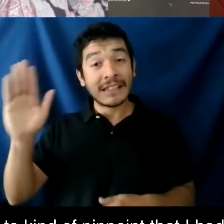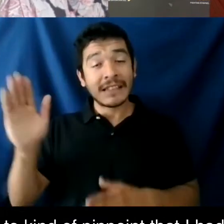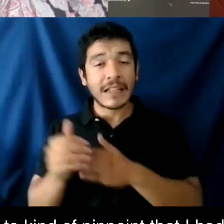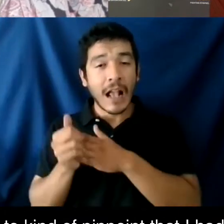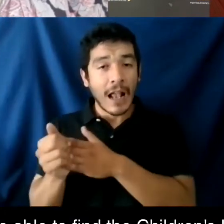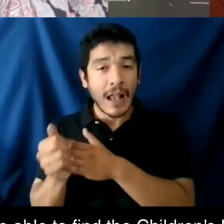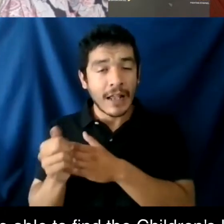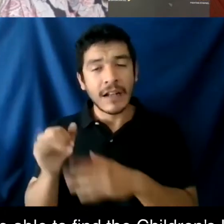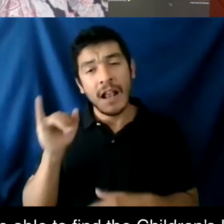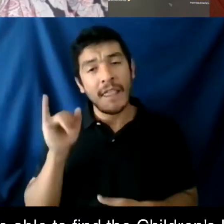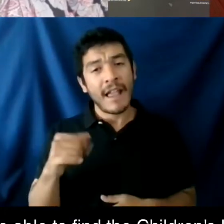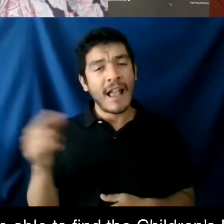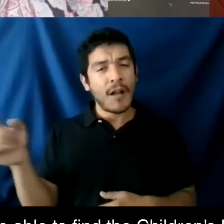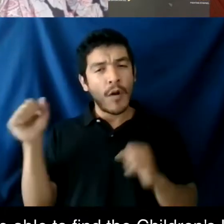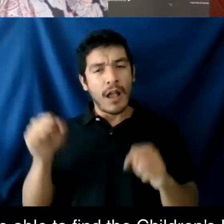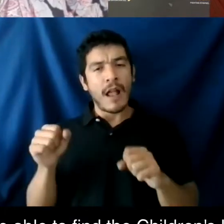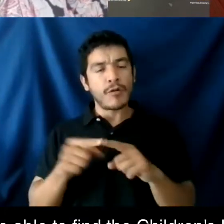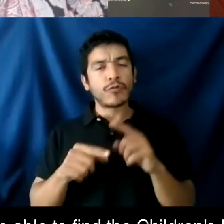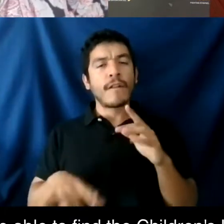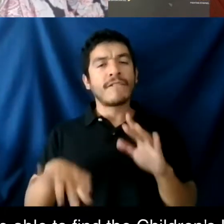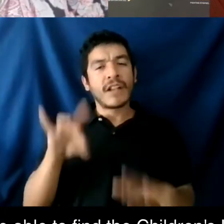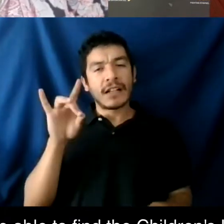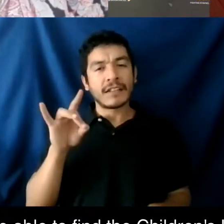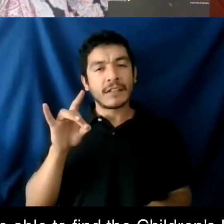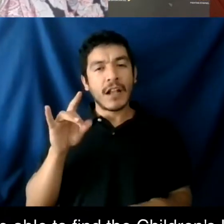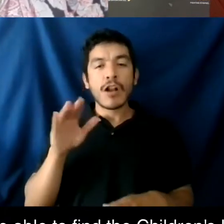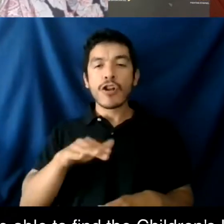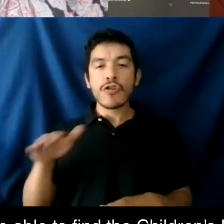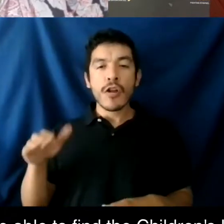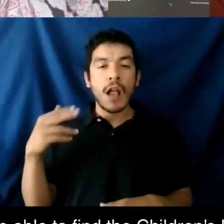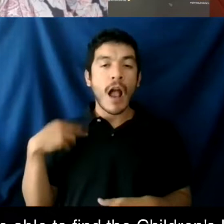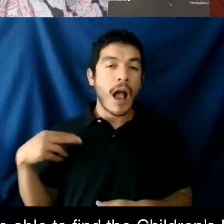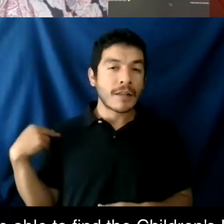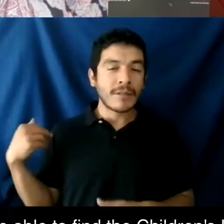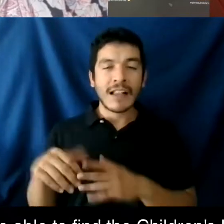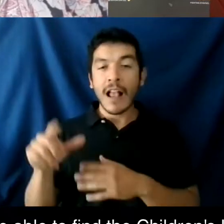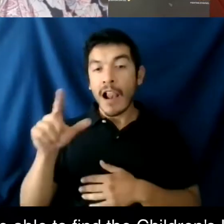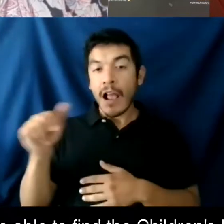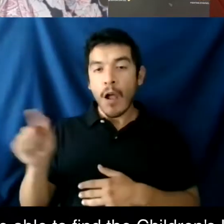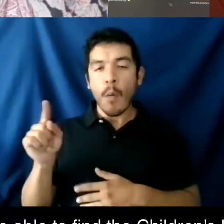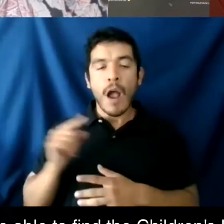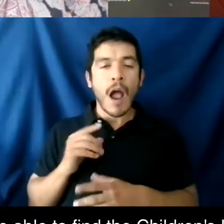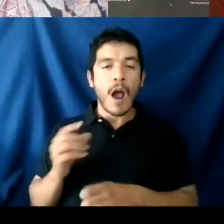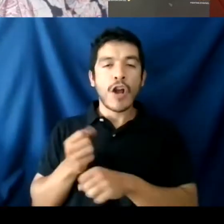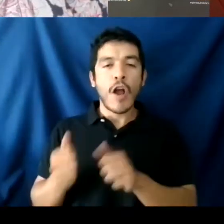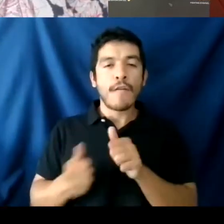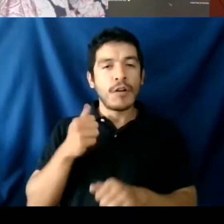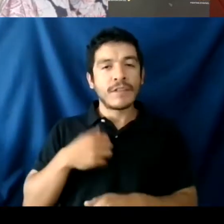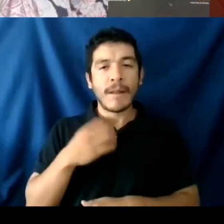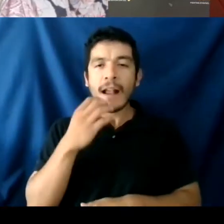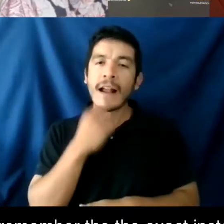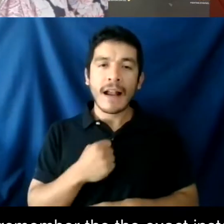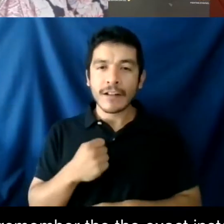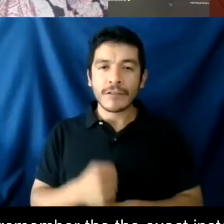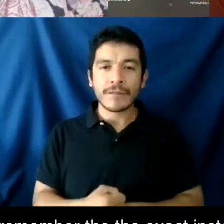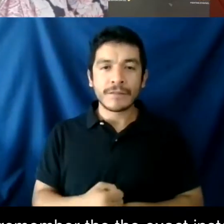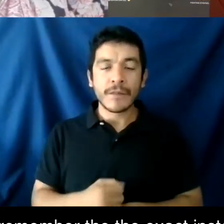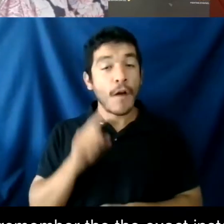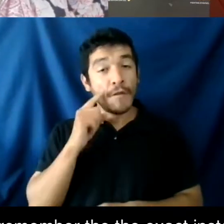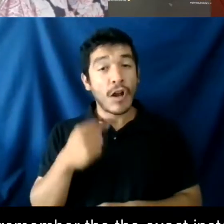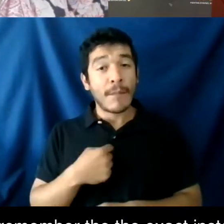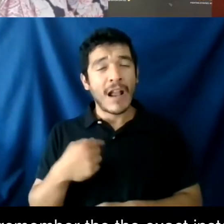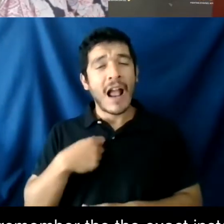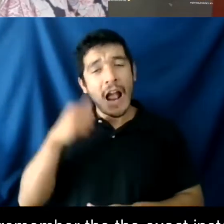guidance that they were able to find the Children's Hospital of Los Angeles, where I received most of my care. For me,